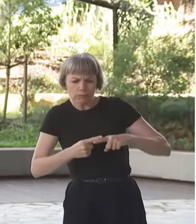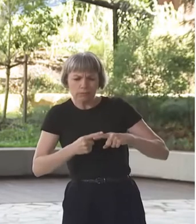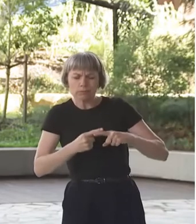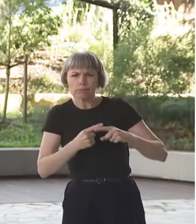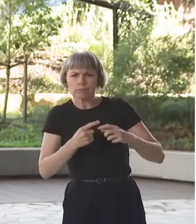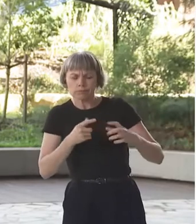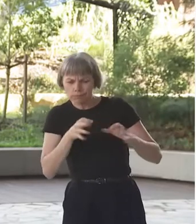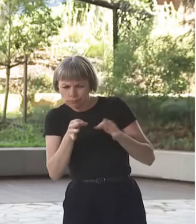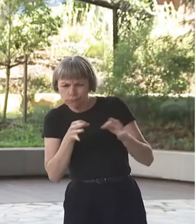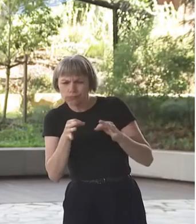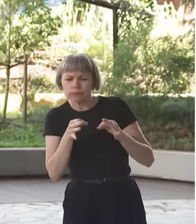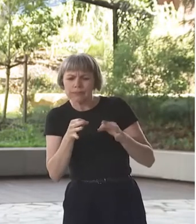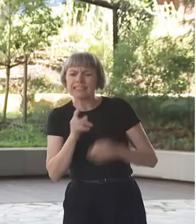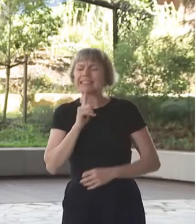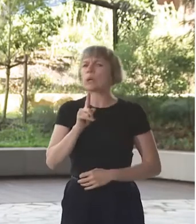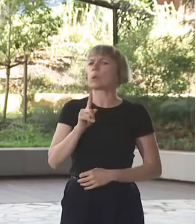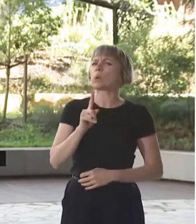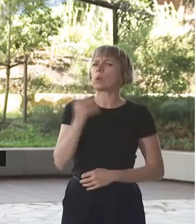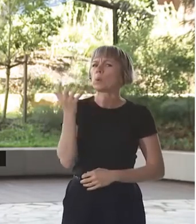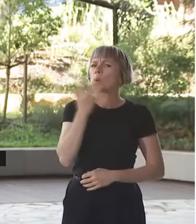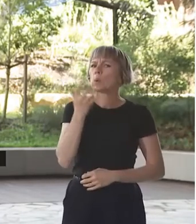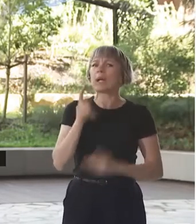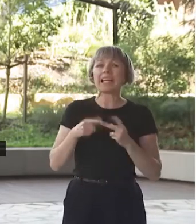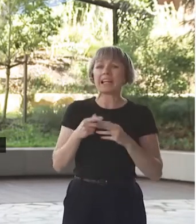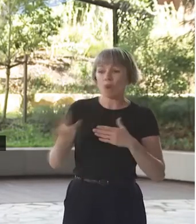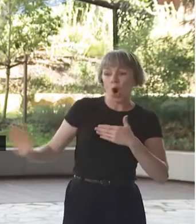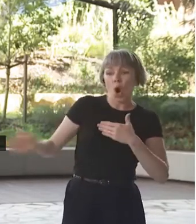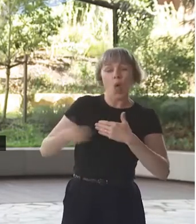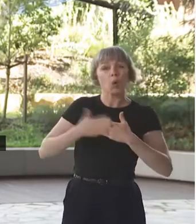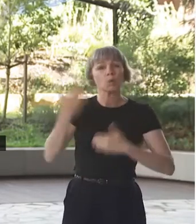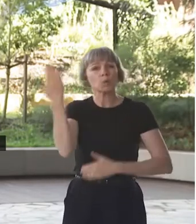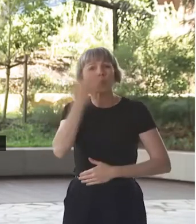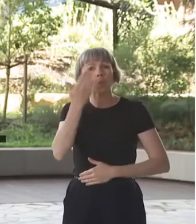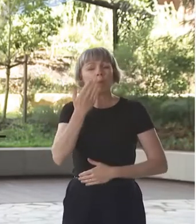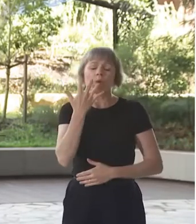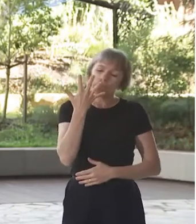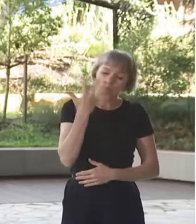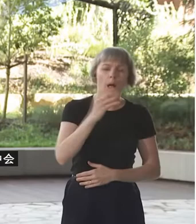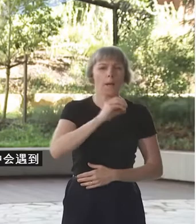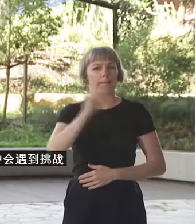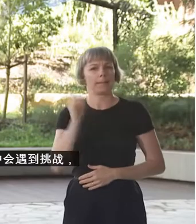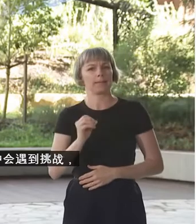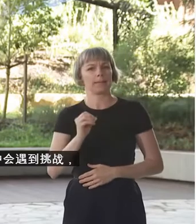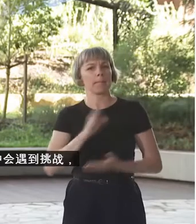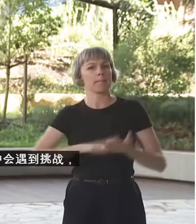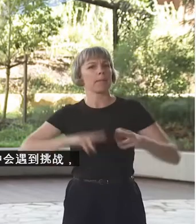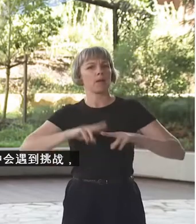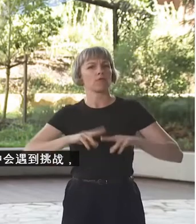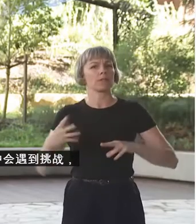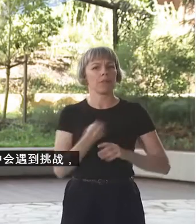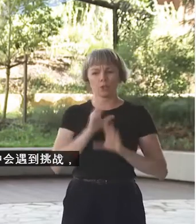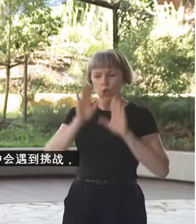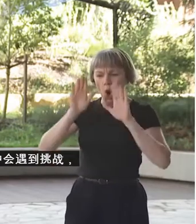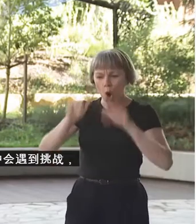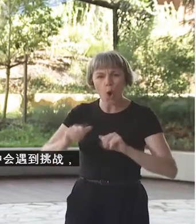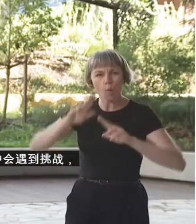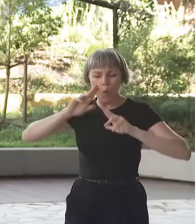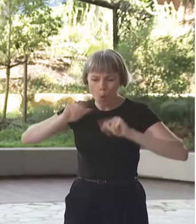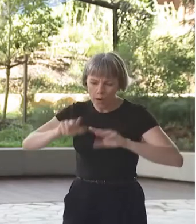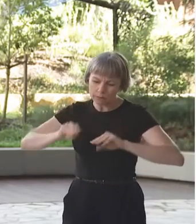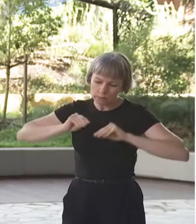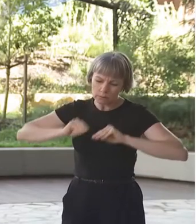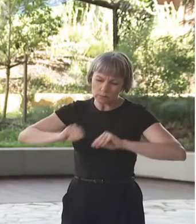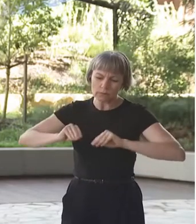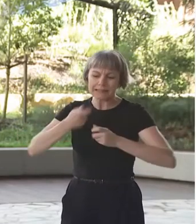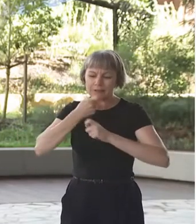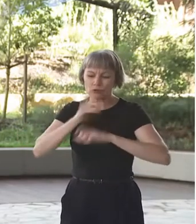go to work because kids were not at school. Now, as I've said, there will be challenges as we move through this.